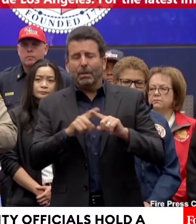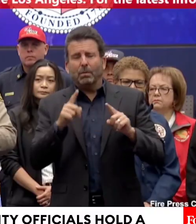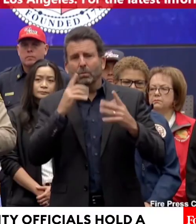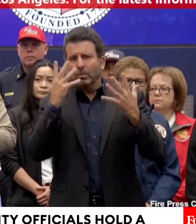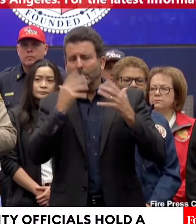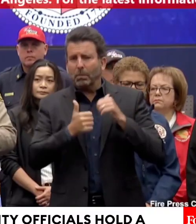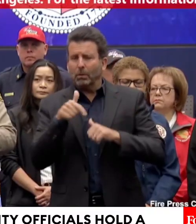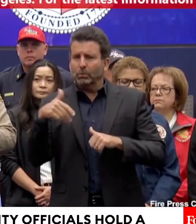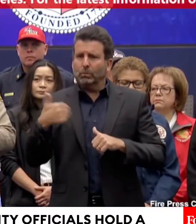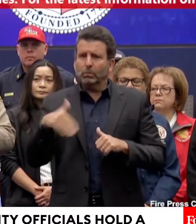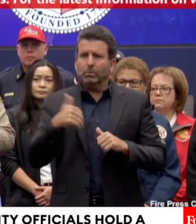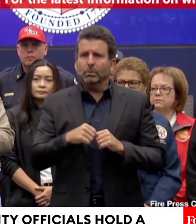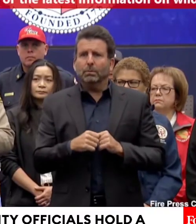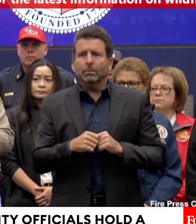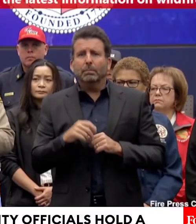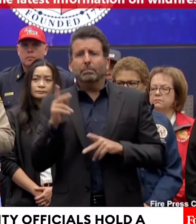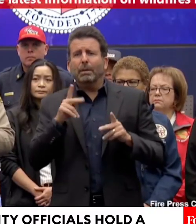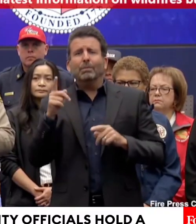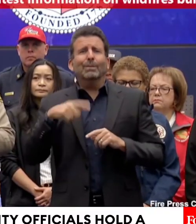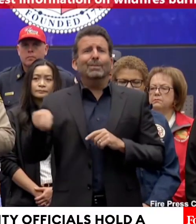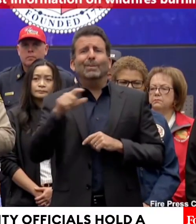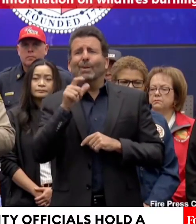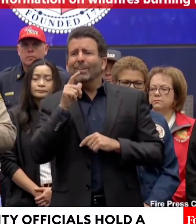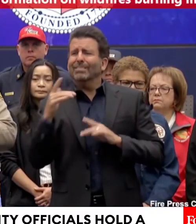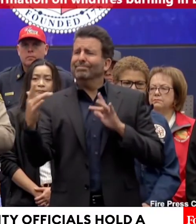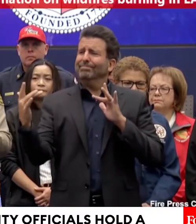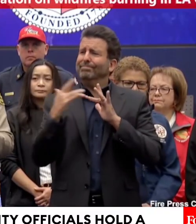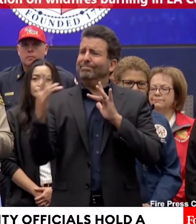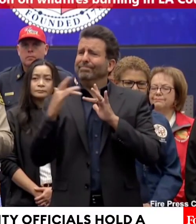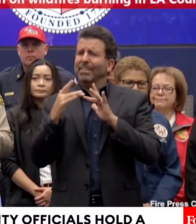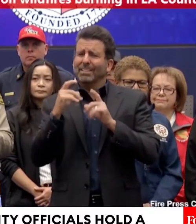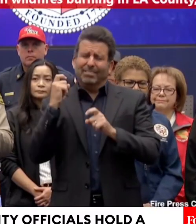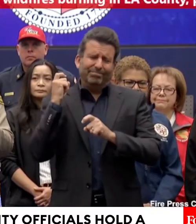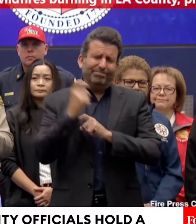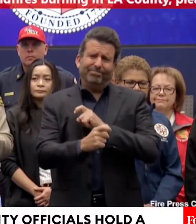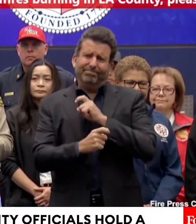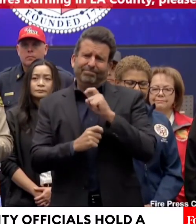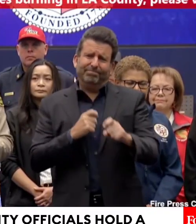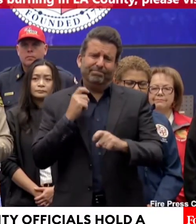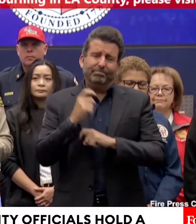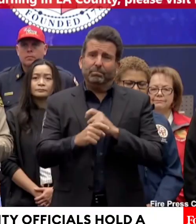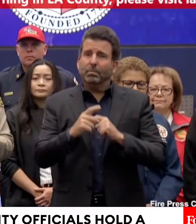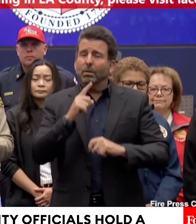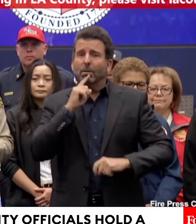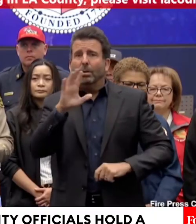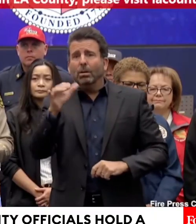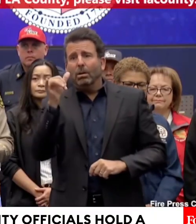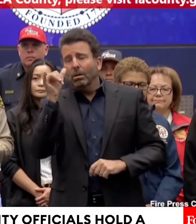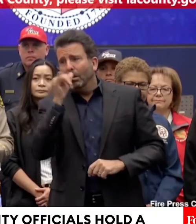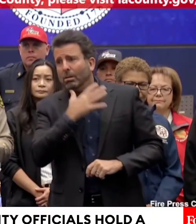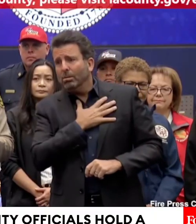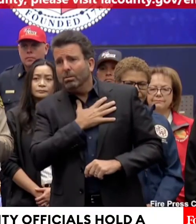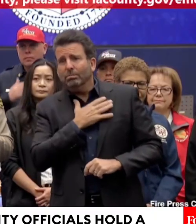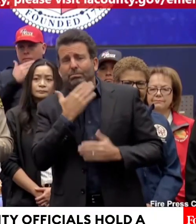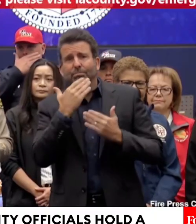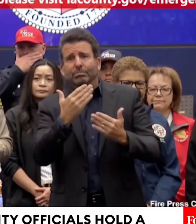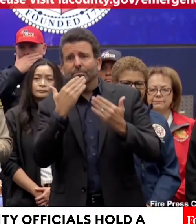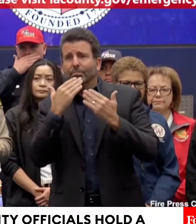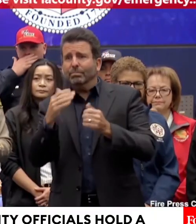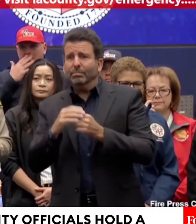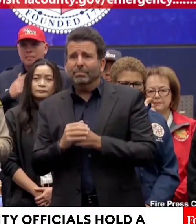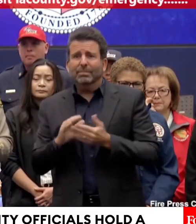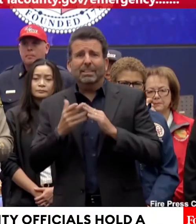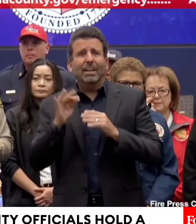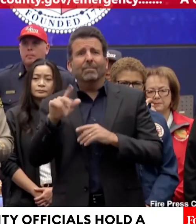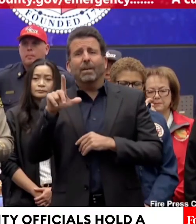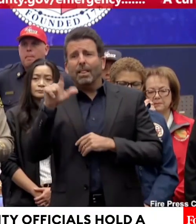to help and donate are enormous. And that's who we are in the county of Los Angeles, the city of Los Angeles. So I just want to throw